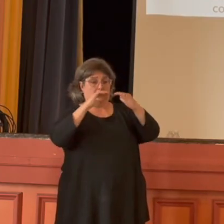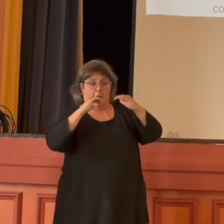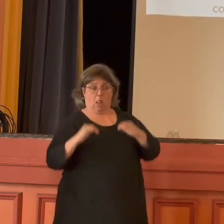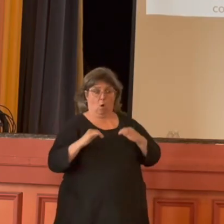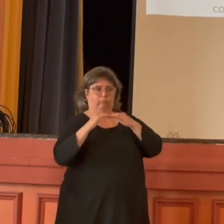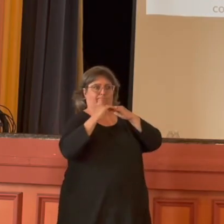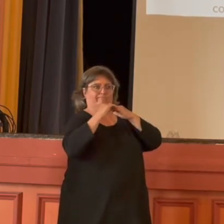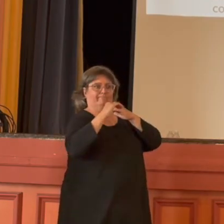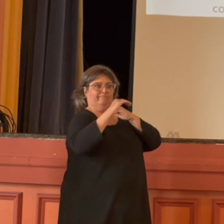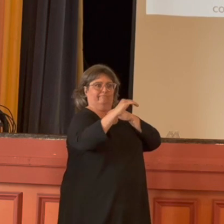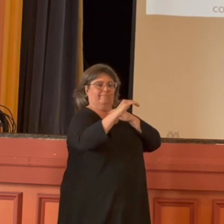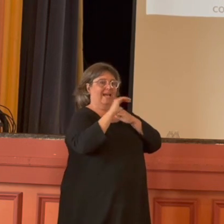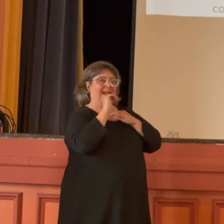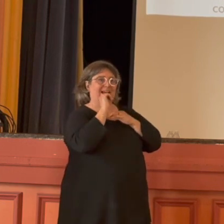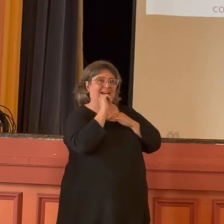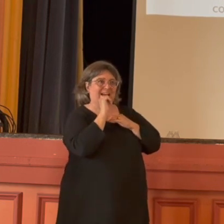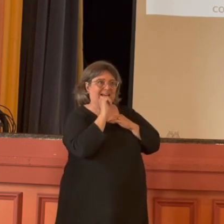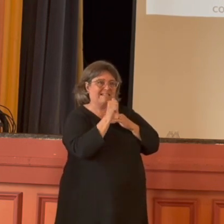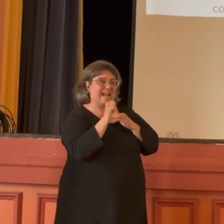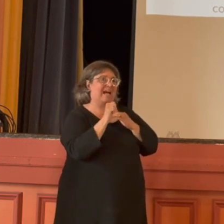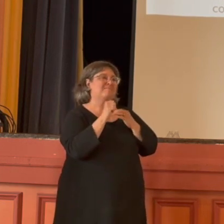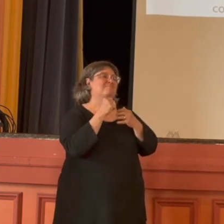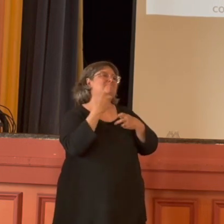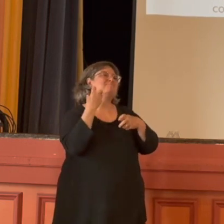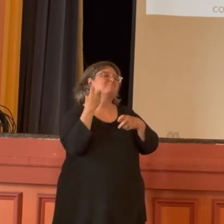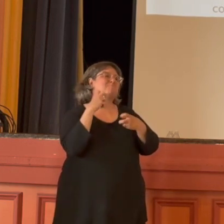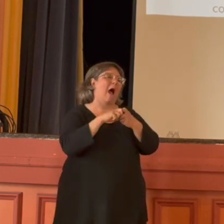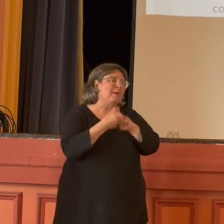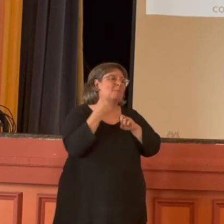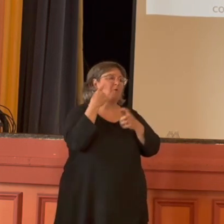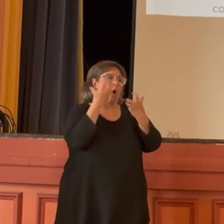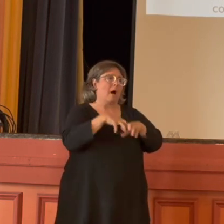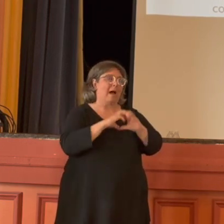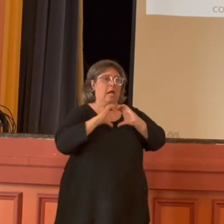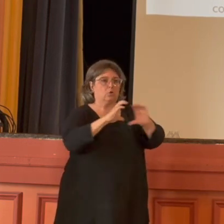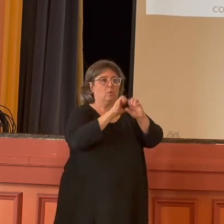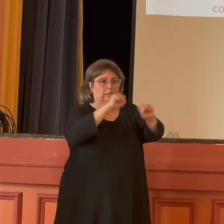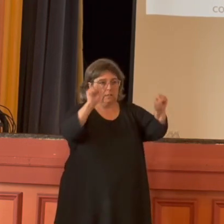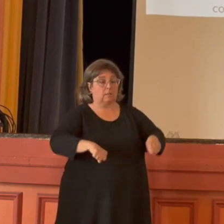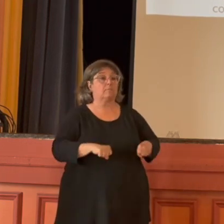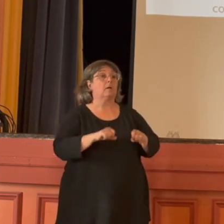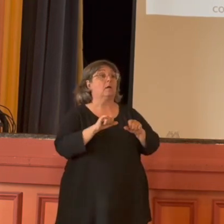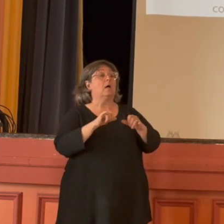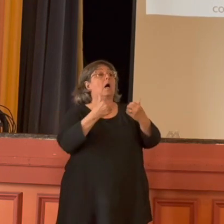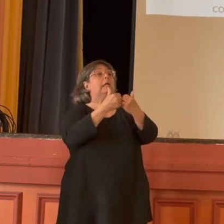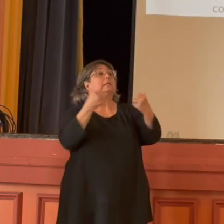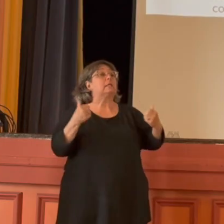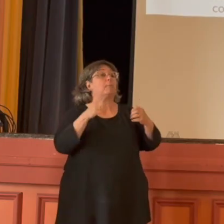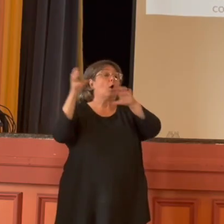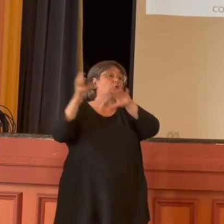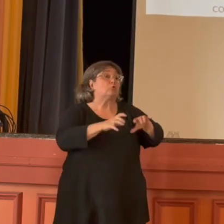many issues and not actually tied into the combined sewer system, instead you had separate storm